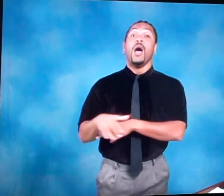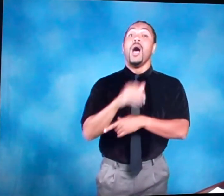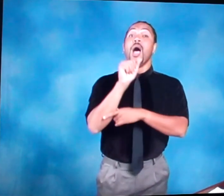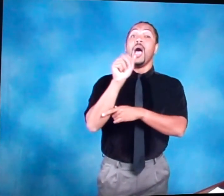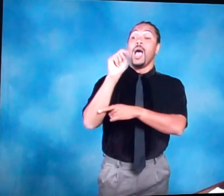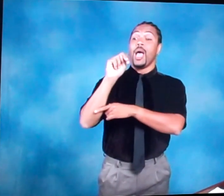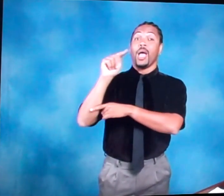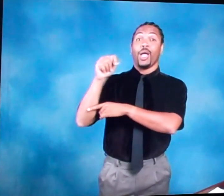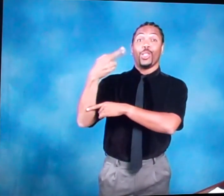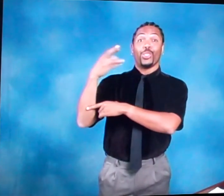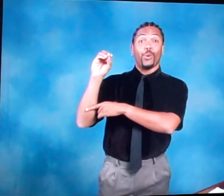philosophy,